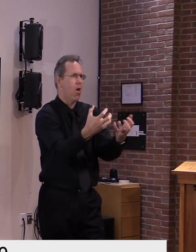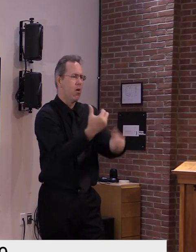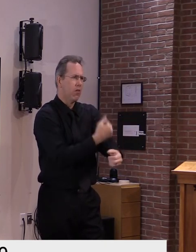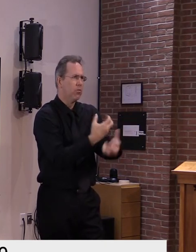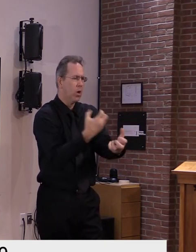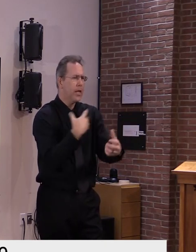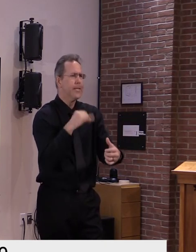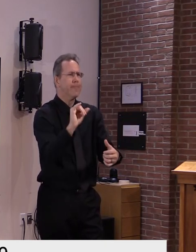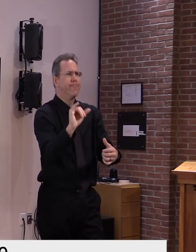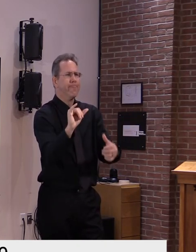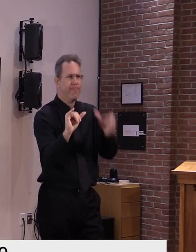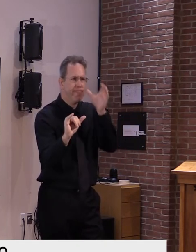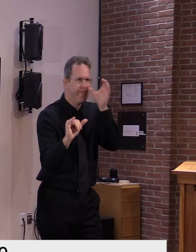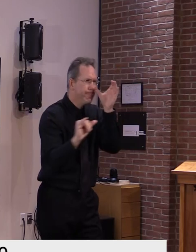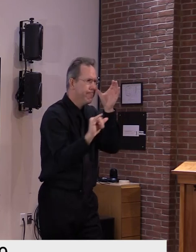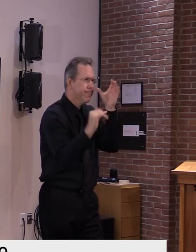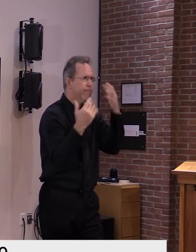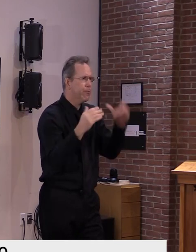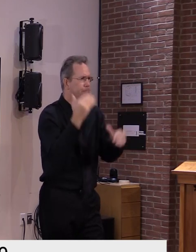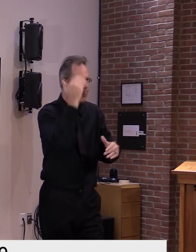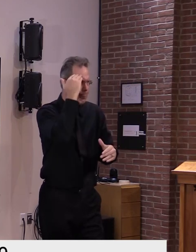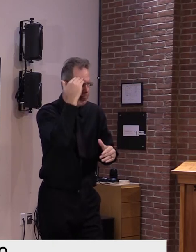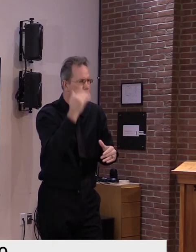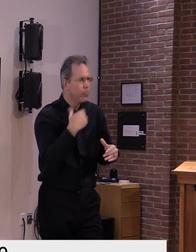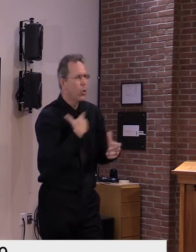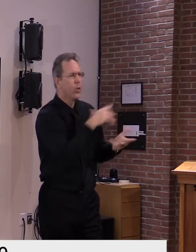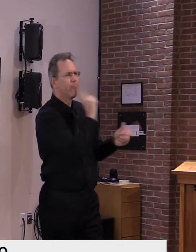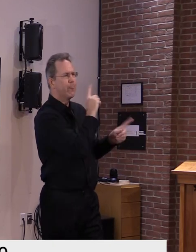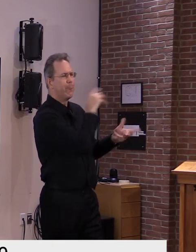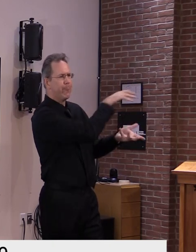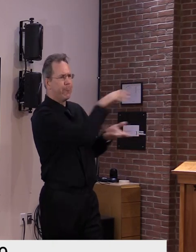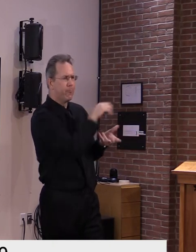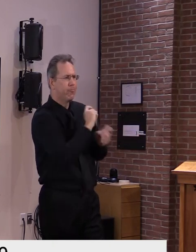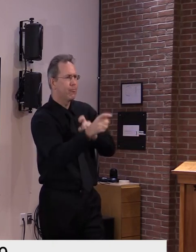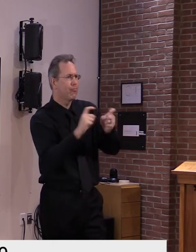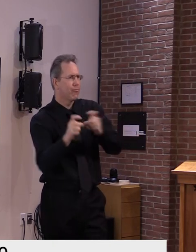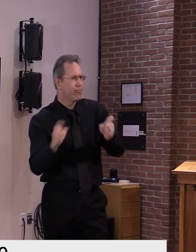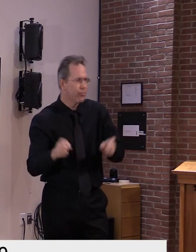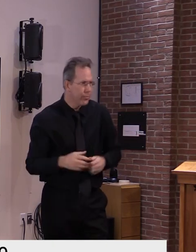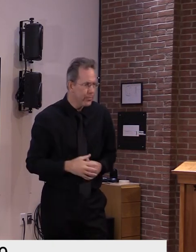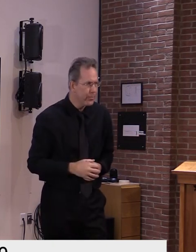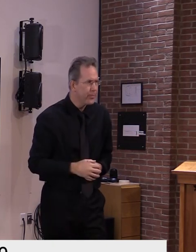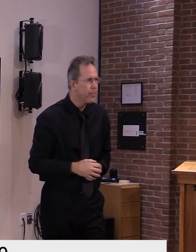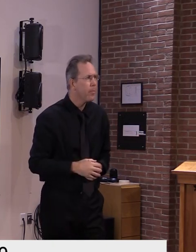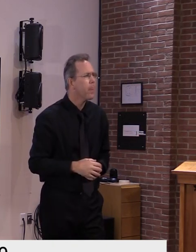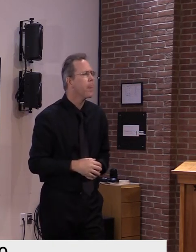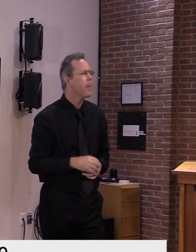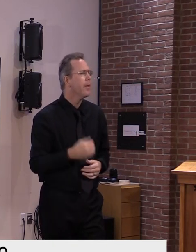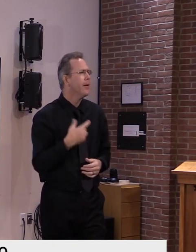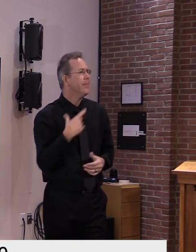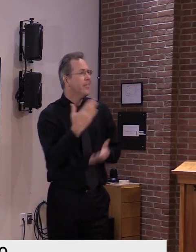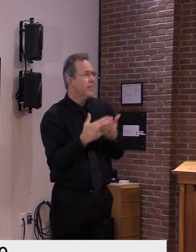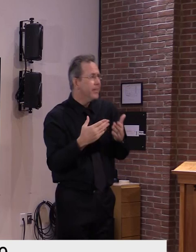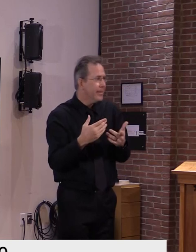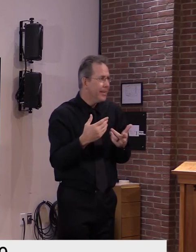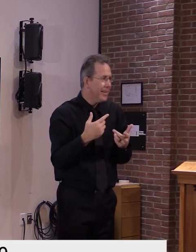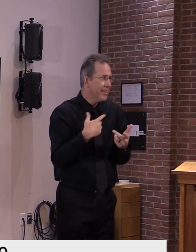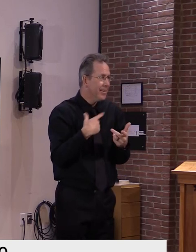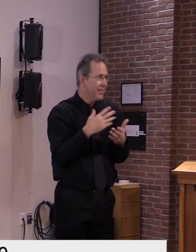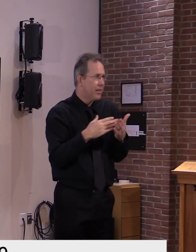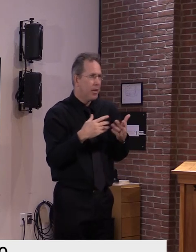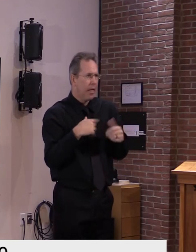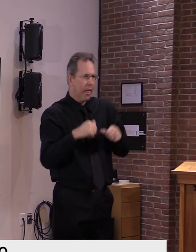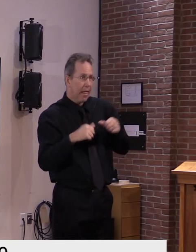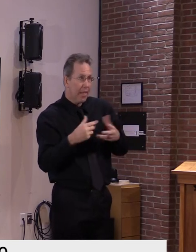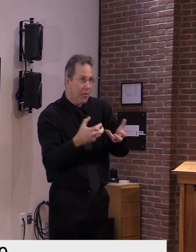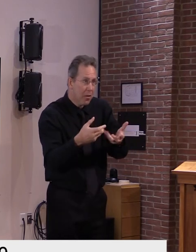have that administered to themselves. So those are the kinds of uncertainties we deal with, but I'm really heartened by the fact